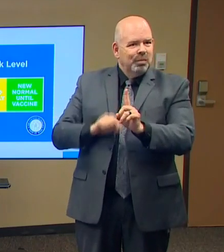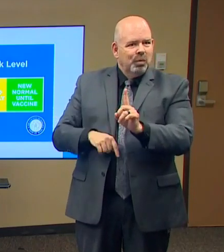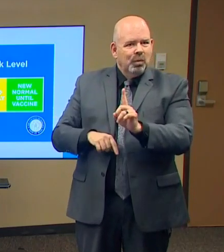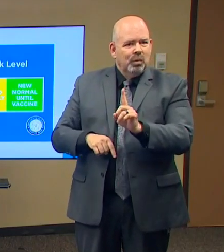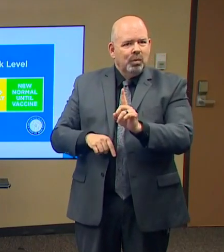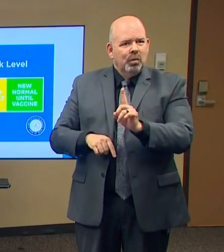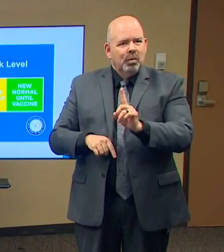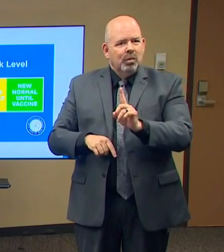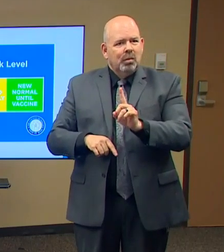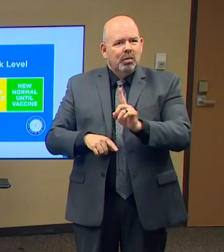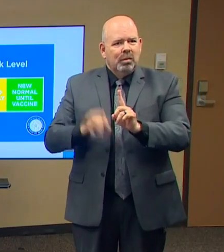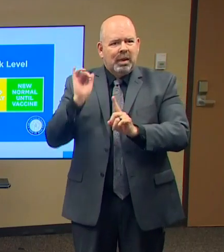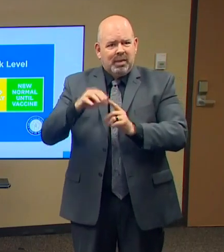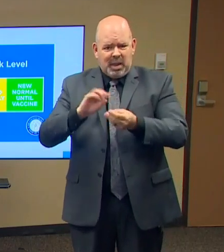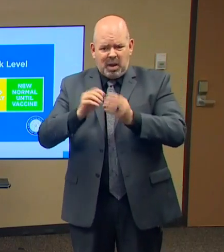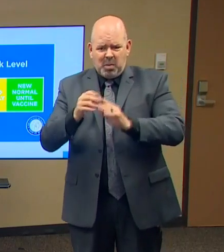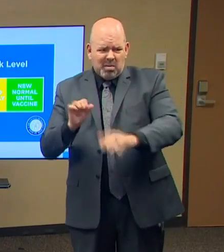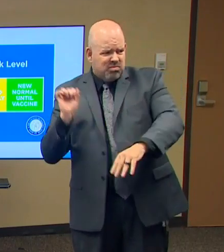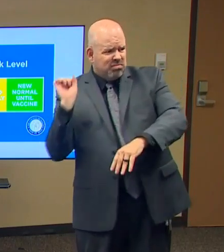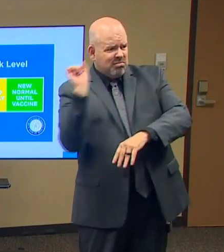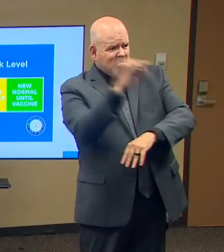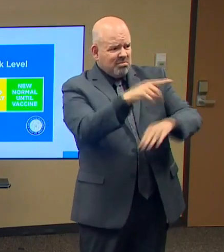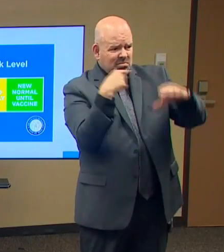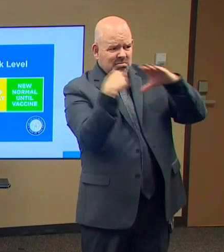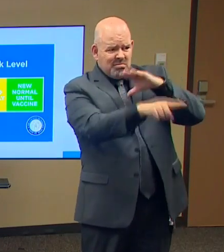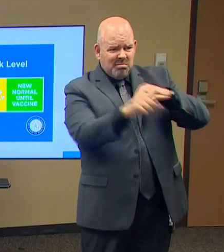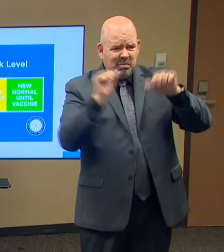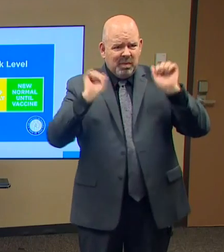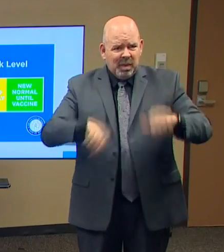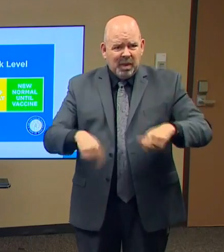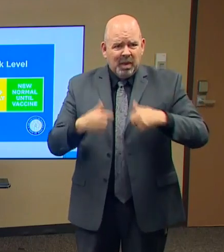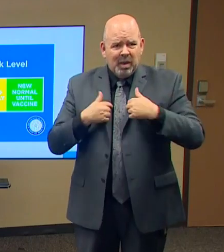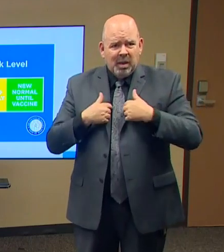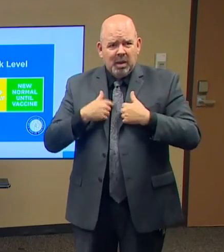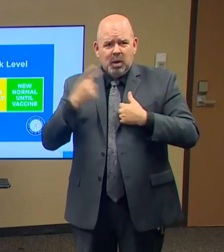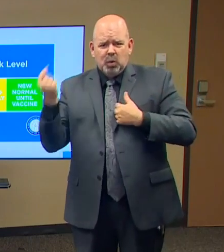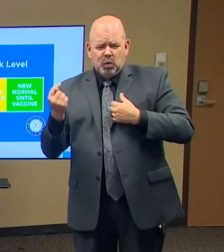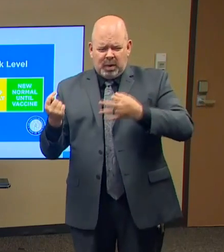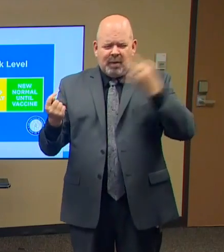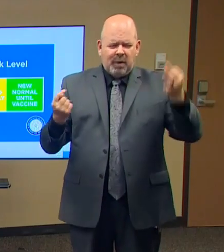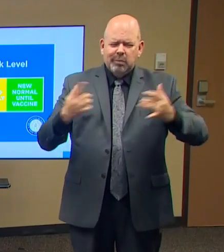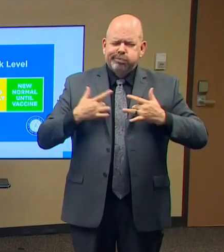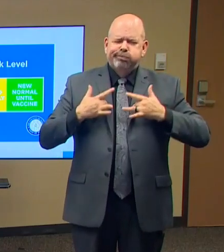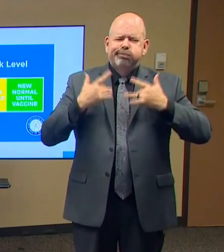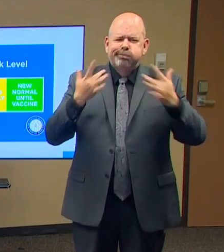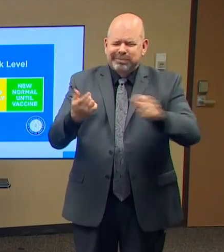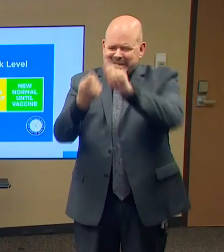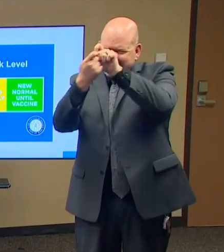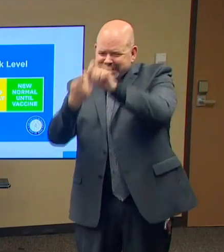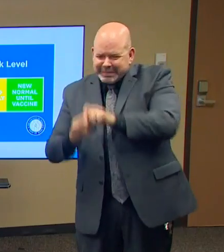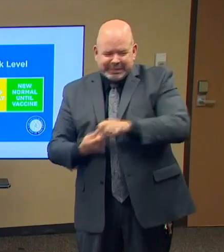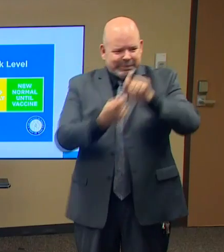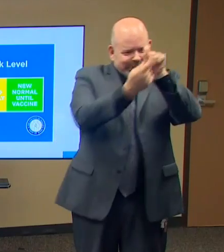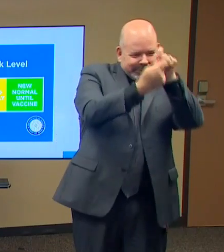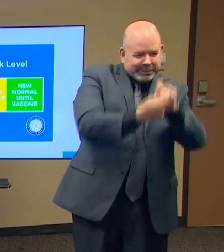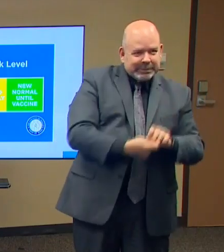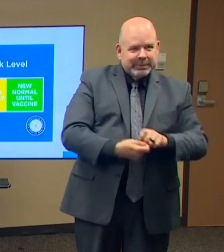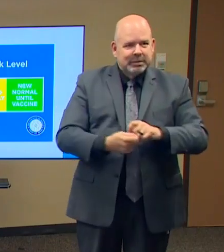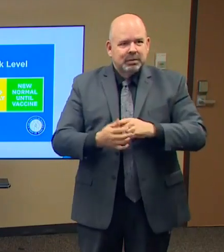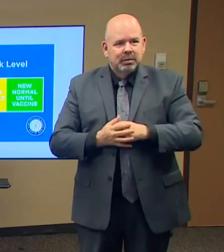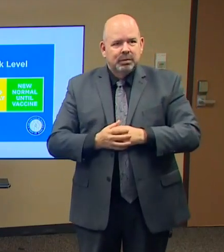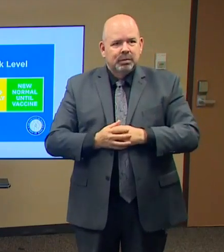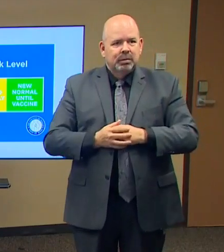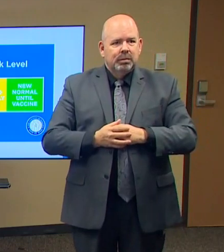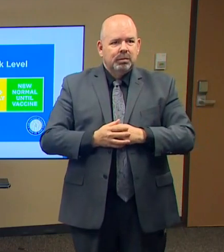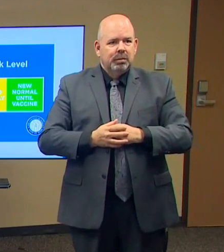to you afterwards. But it is on our Tuesday and Friday report. So we'll have a new number that should be coming out, I think, probably shortly if it hasn't come out. I don't